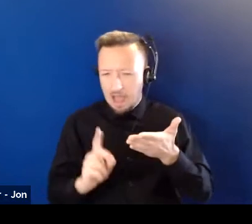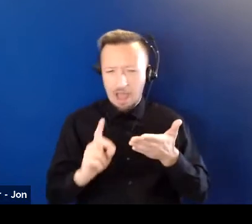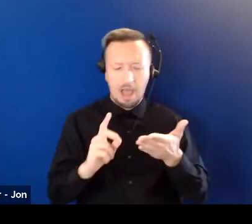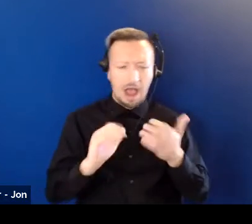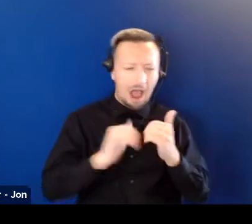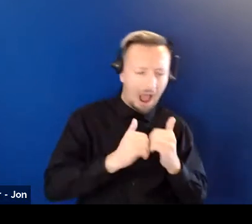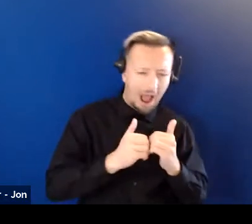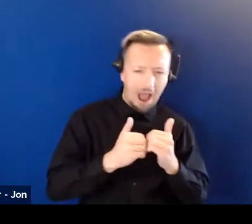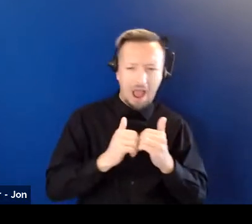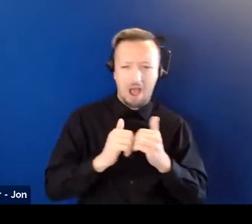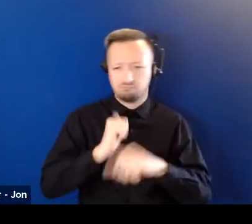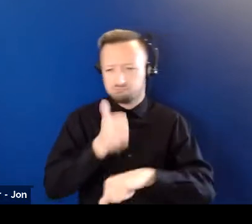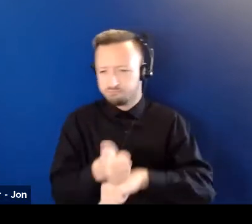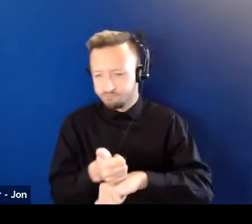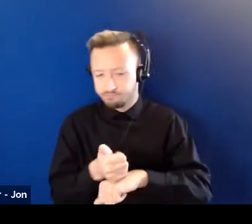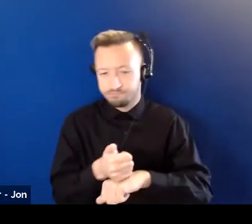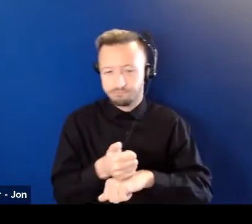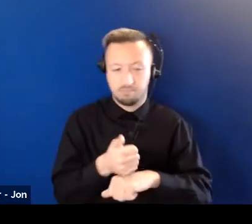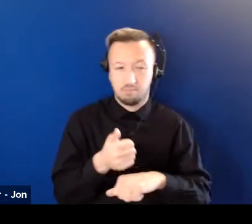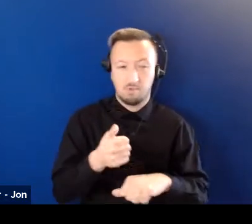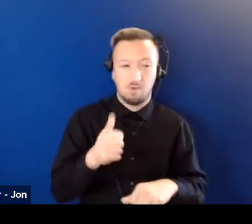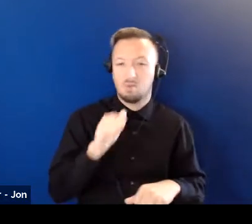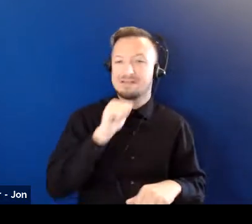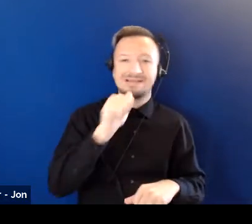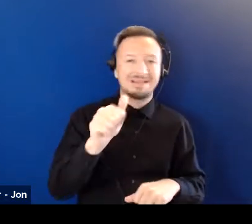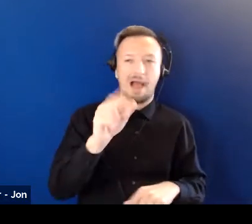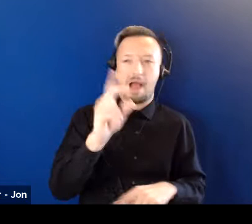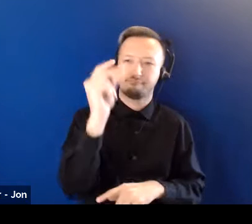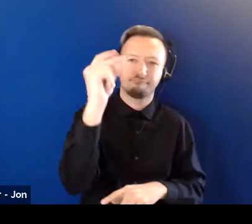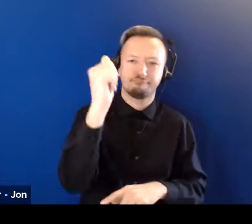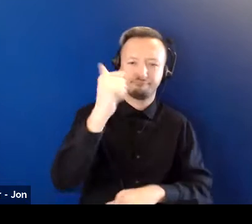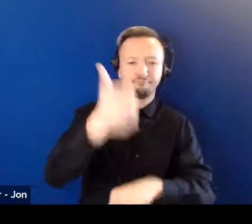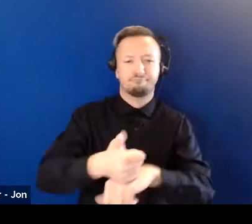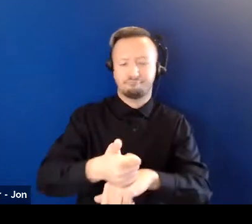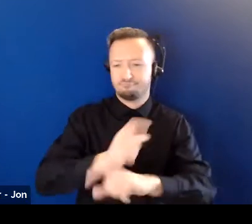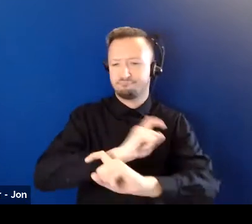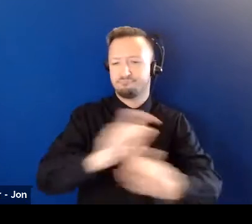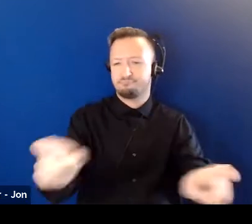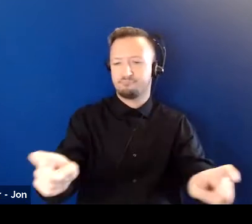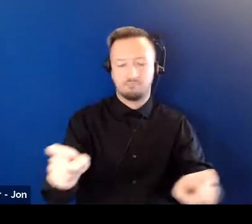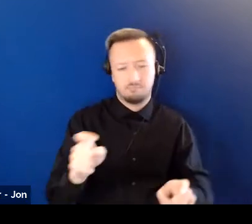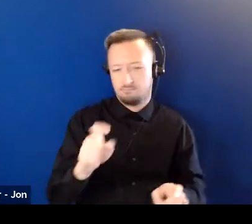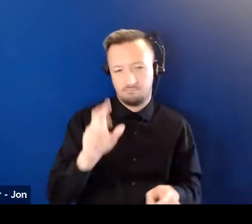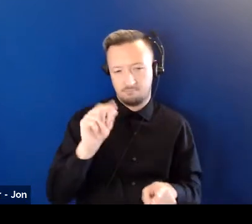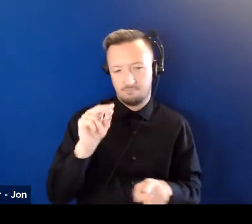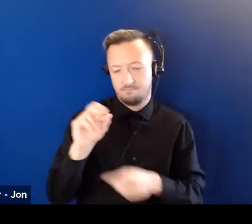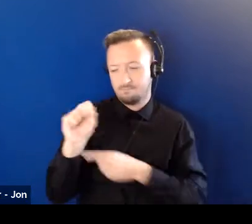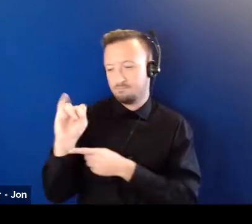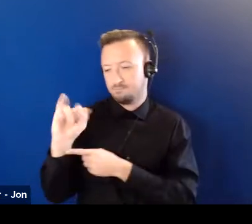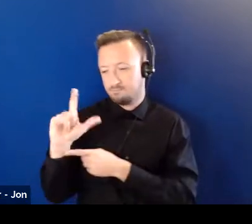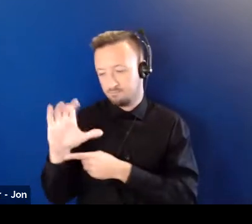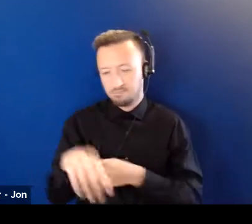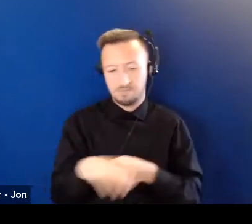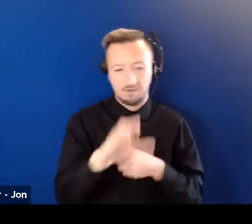it wasn't something that was preset and just given to people. And we used this collaboration with the Silk, with the